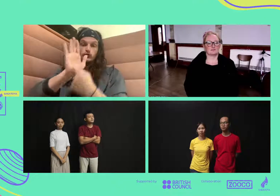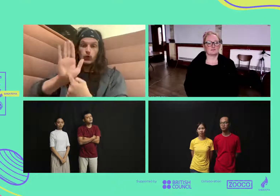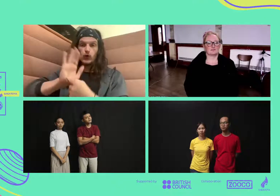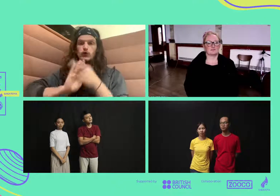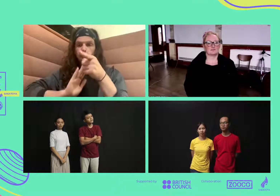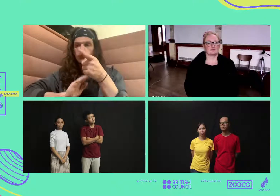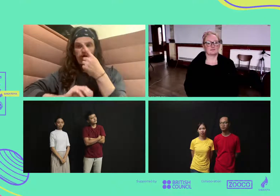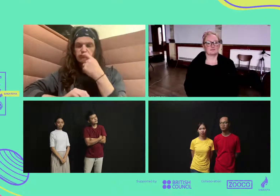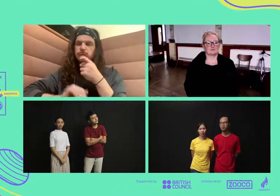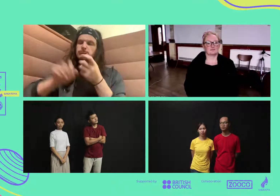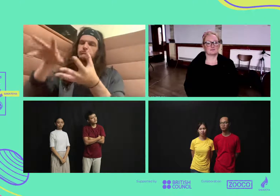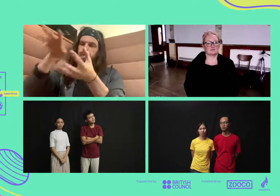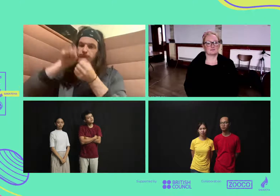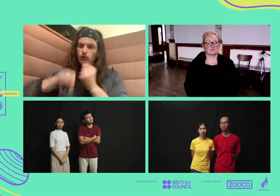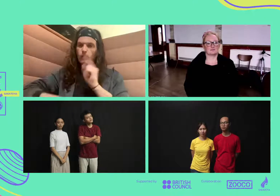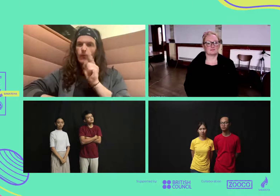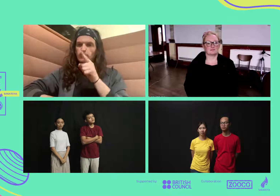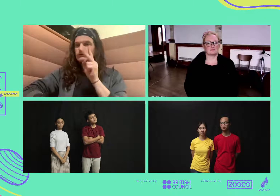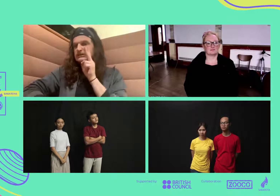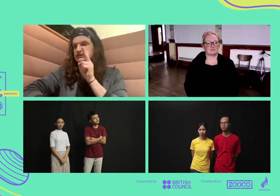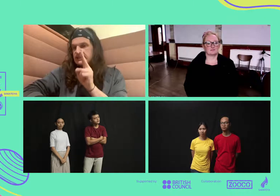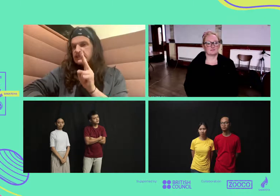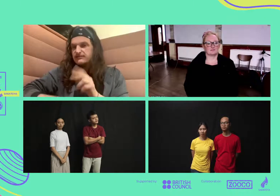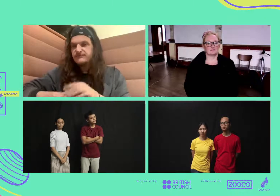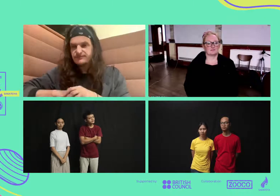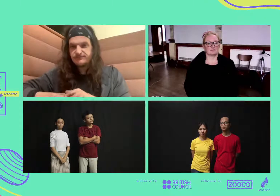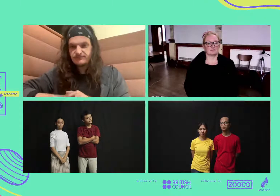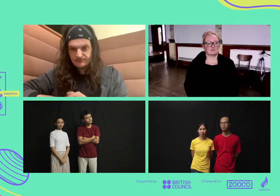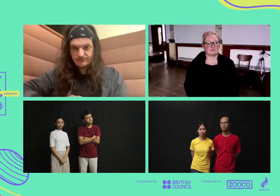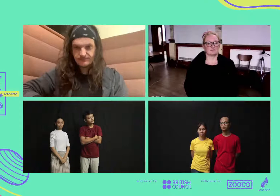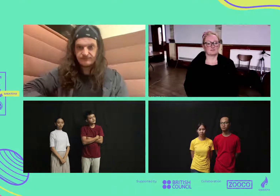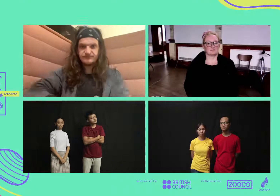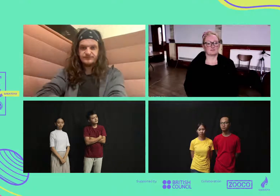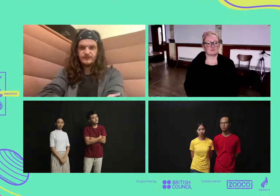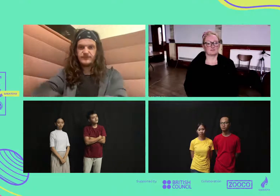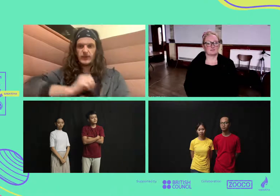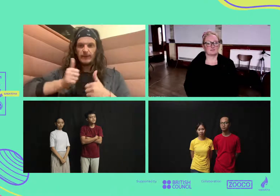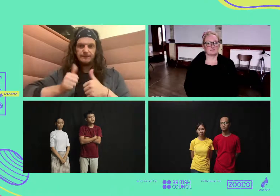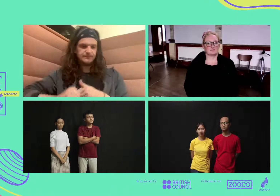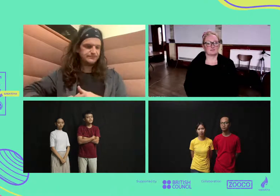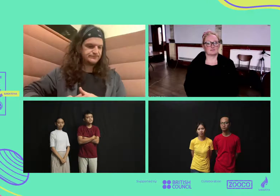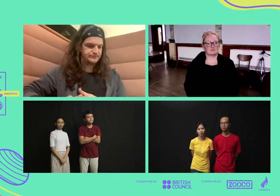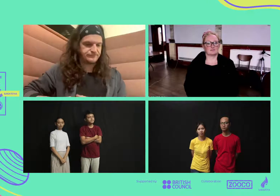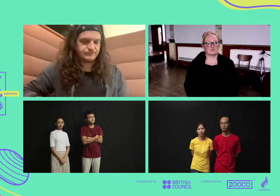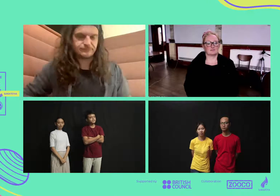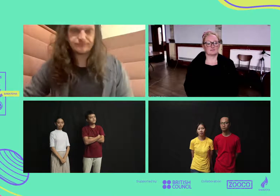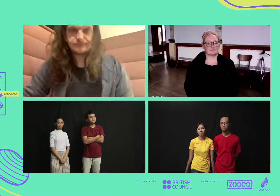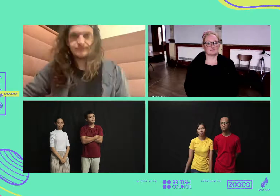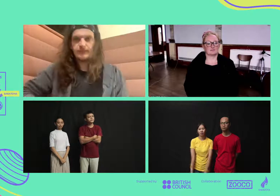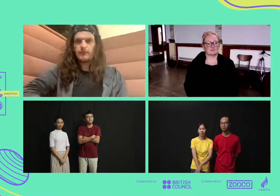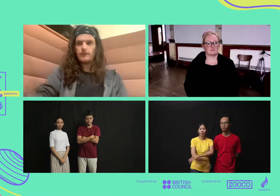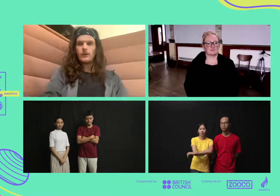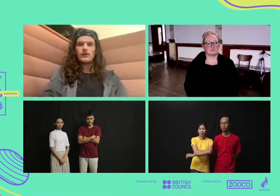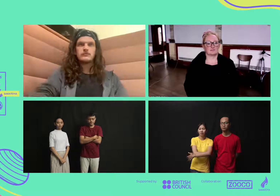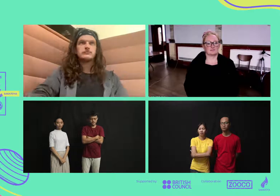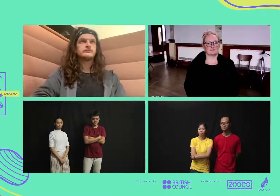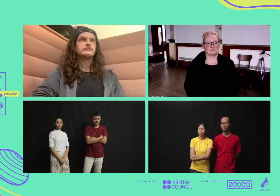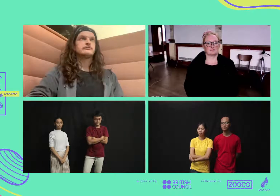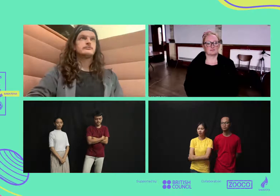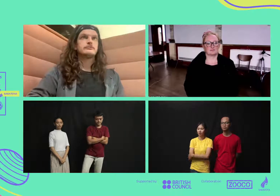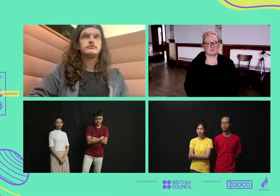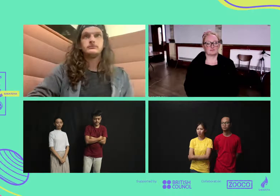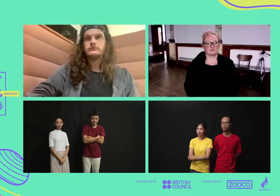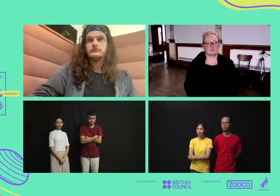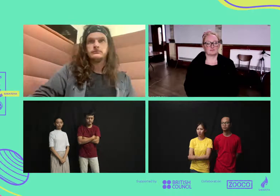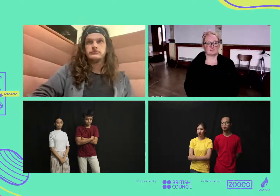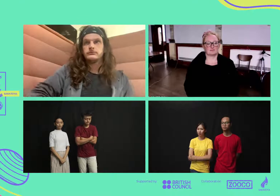when you're performing, don't follow exactly what I do. I'm just giving you an example, and you can have a look and see what details you get from what I show